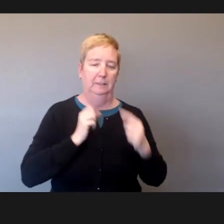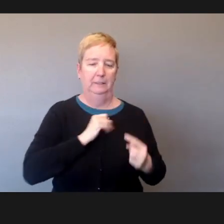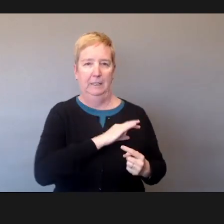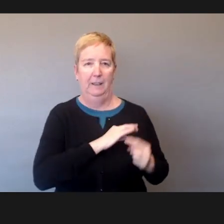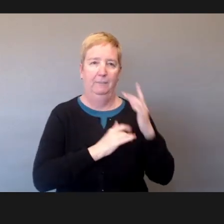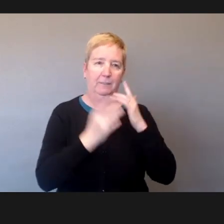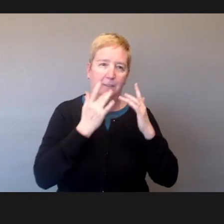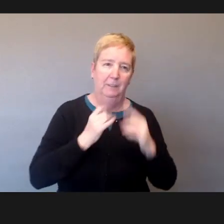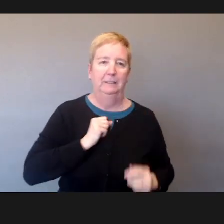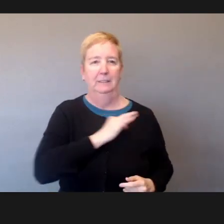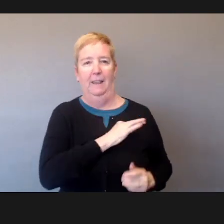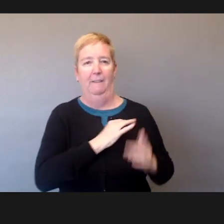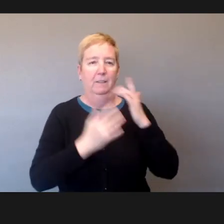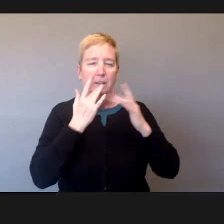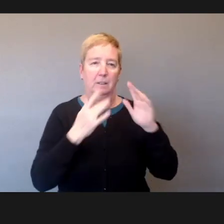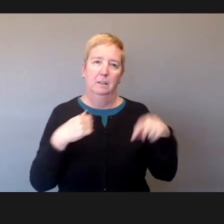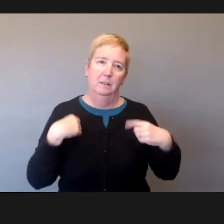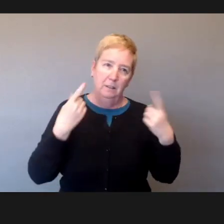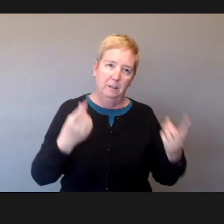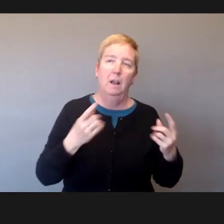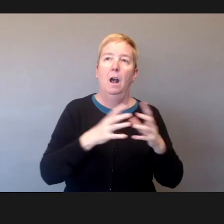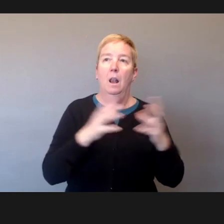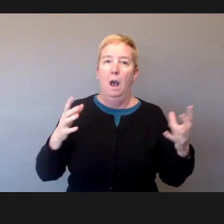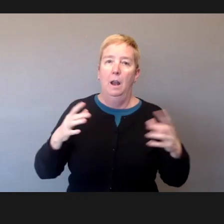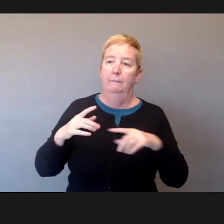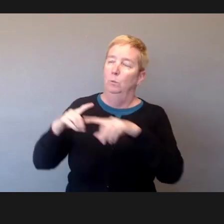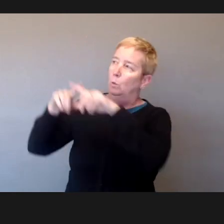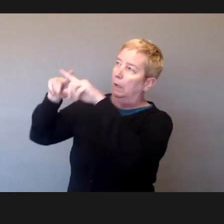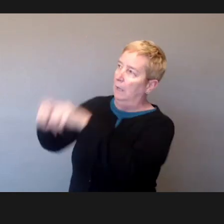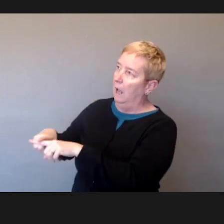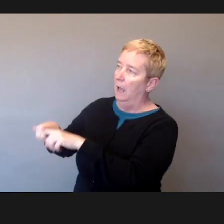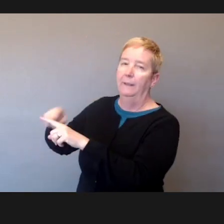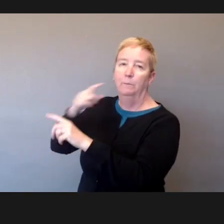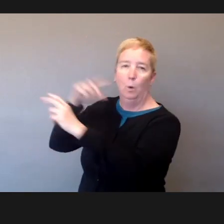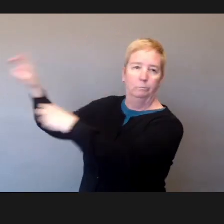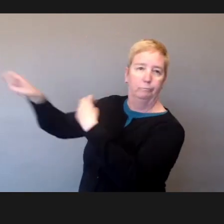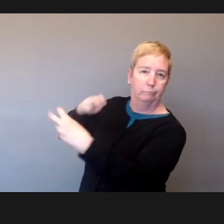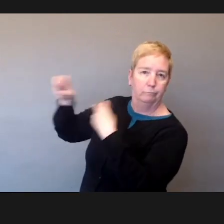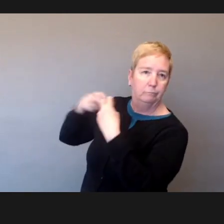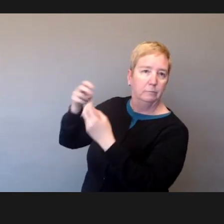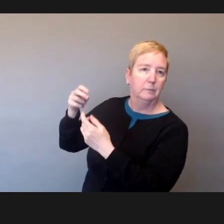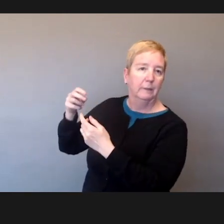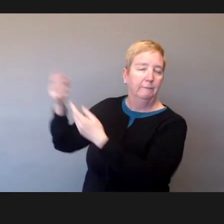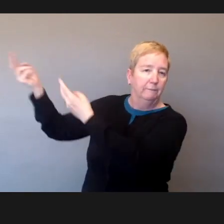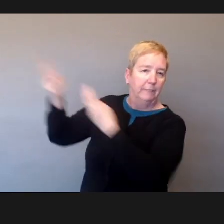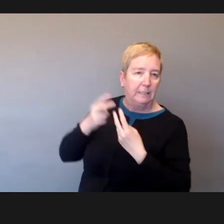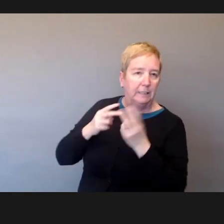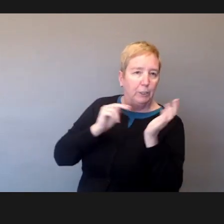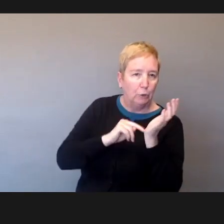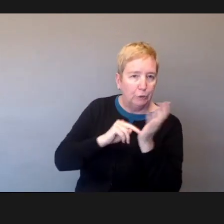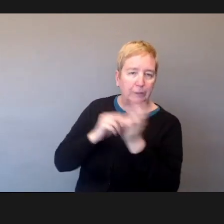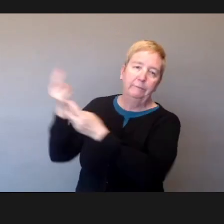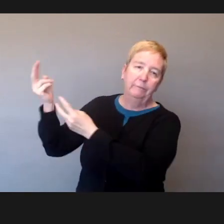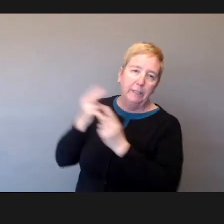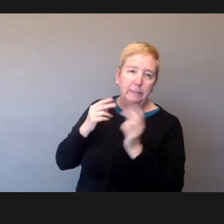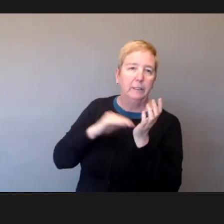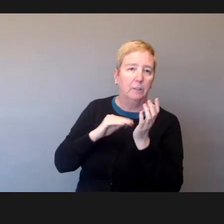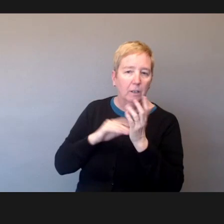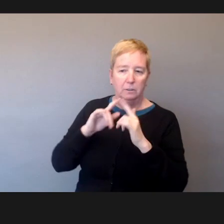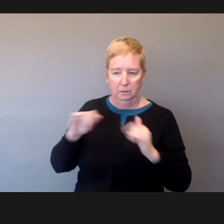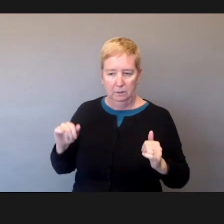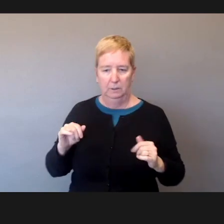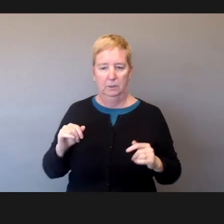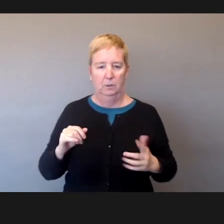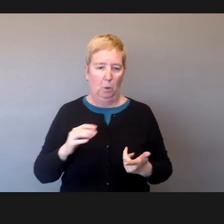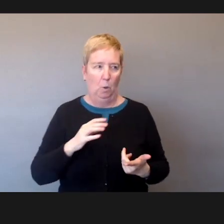jobs necessary. There was been a lot of reliance on traveling nurses and healthcare workers over the last several months. With